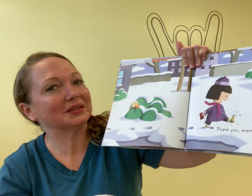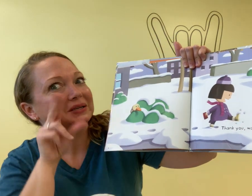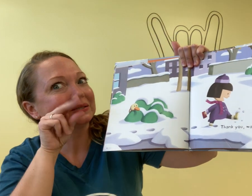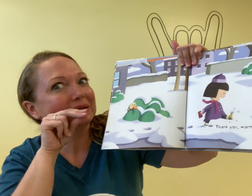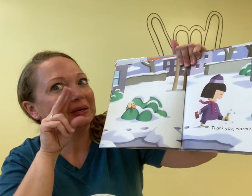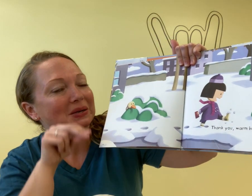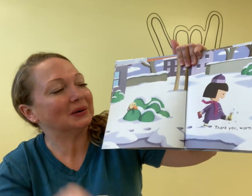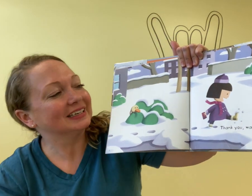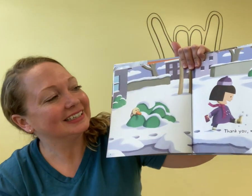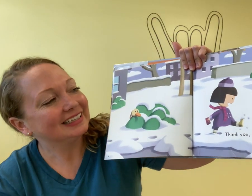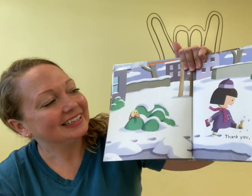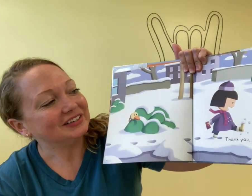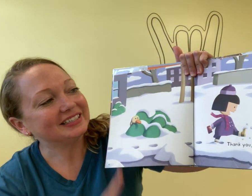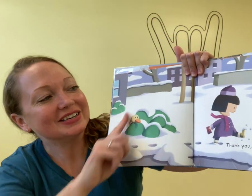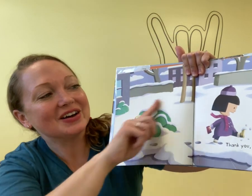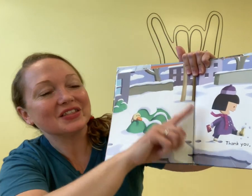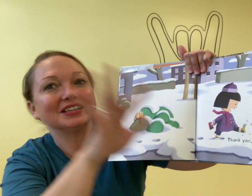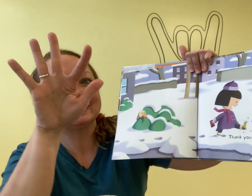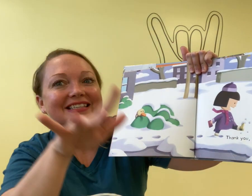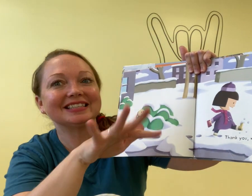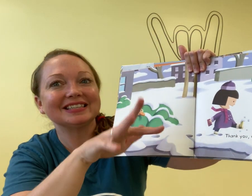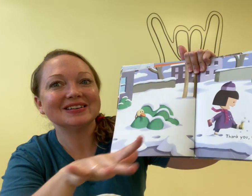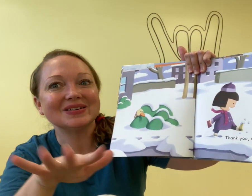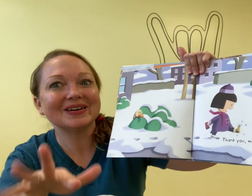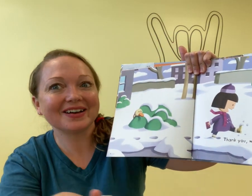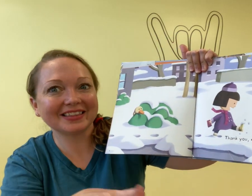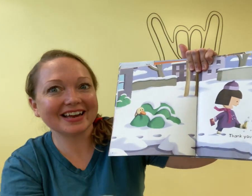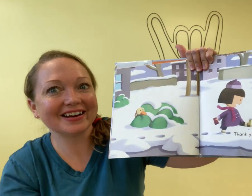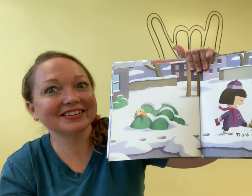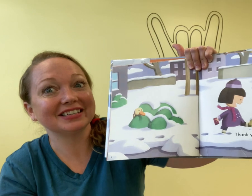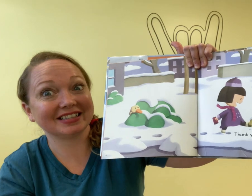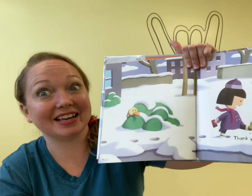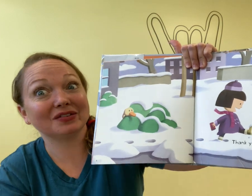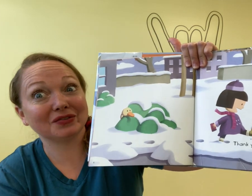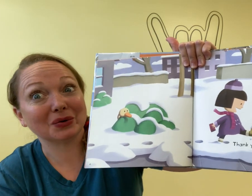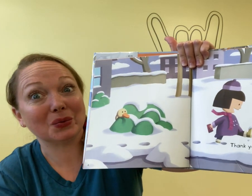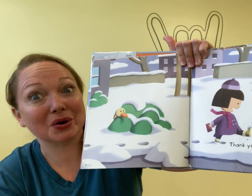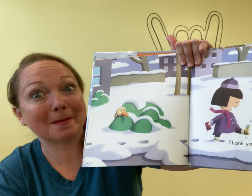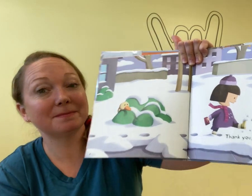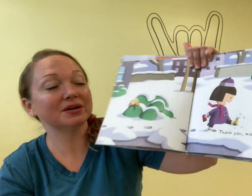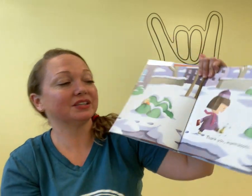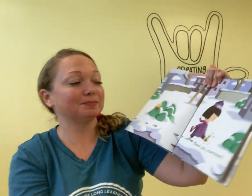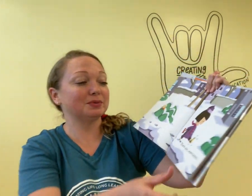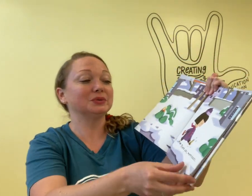duck's gonna do. You see all the snow out there? She's thankful for warm boots.